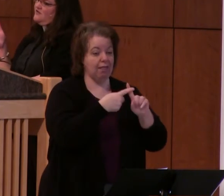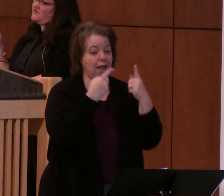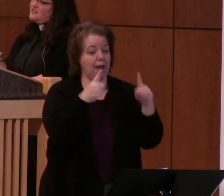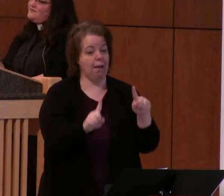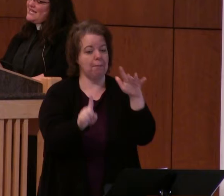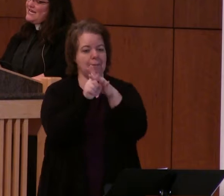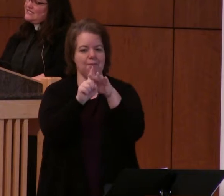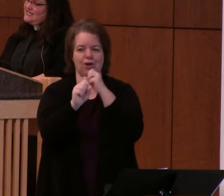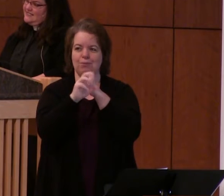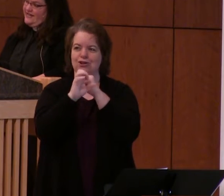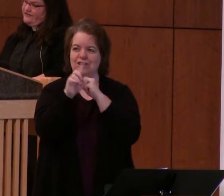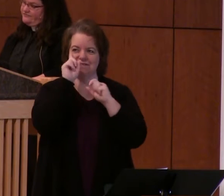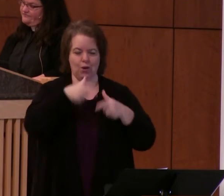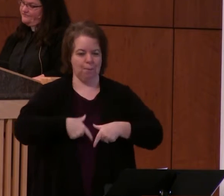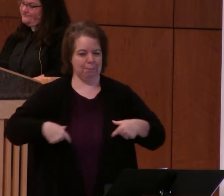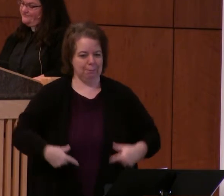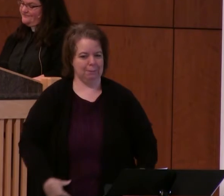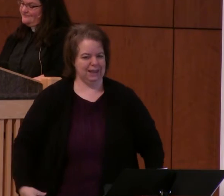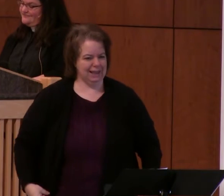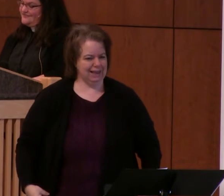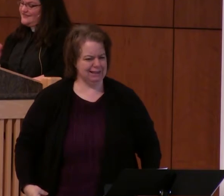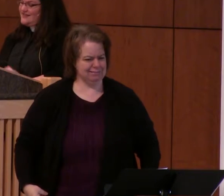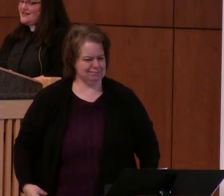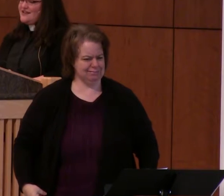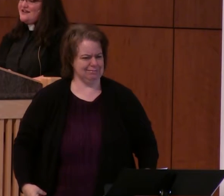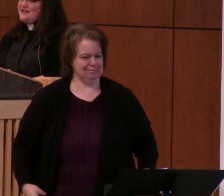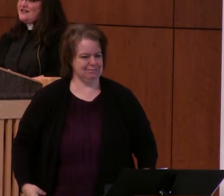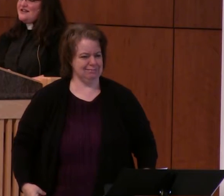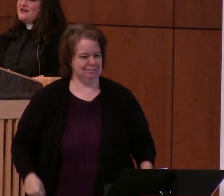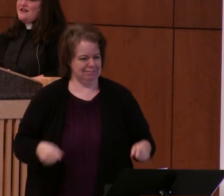commercial for some bikinis on sale.